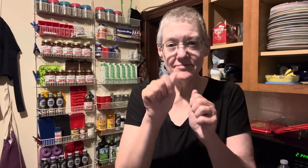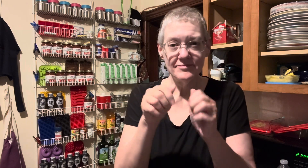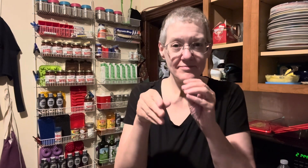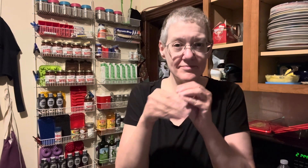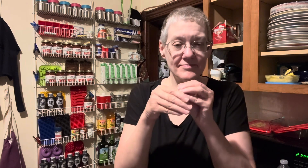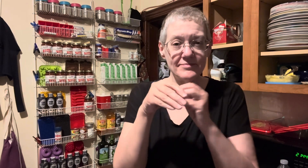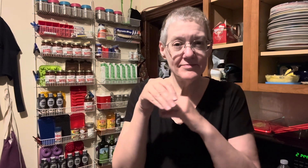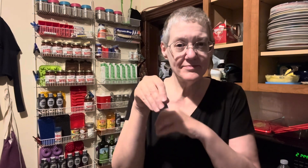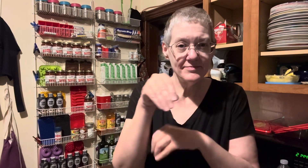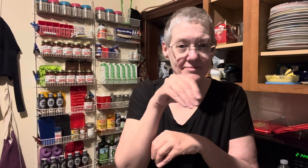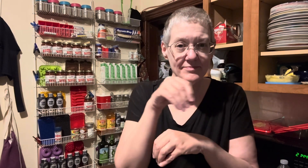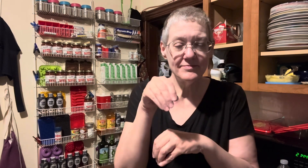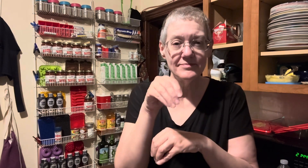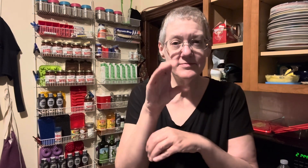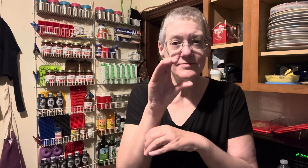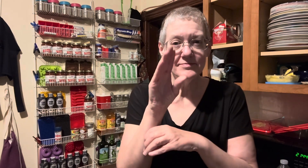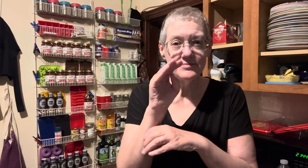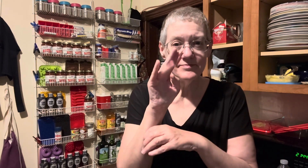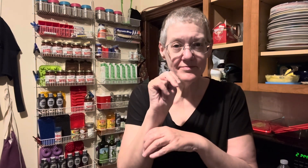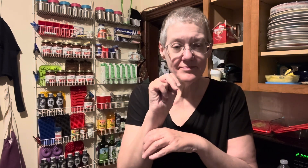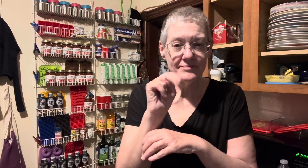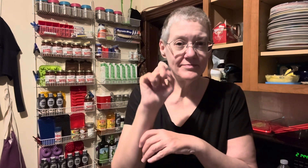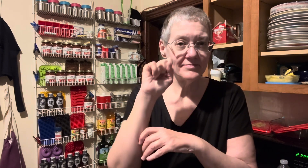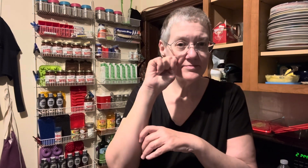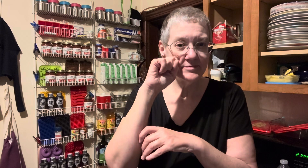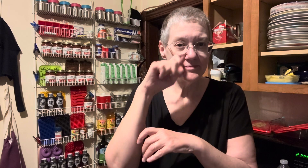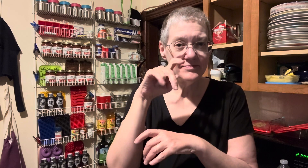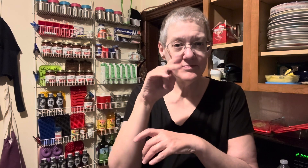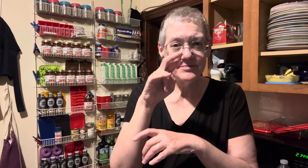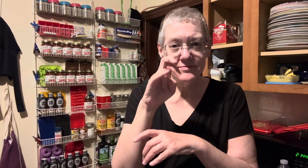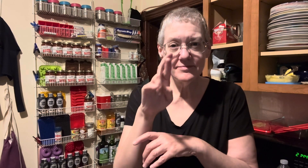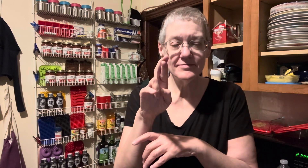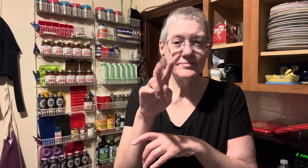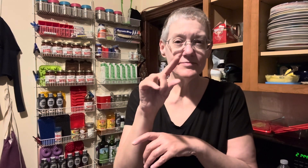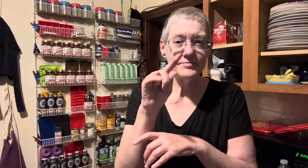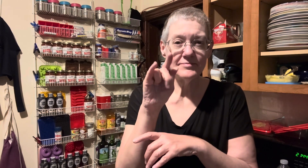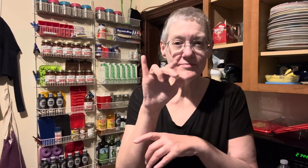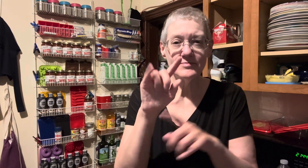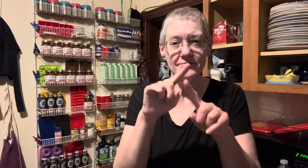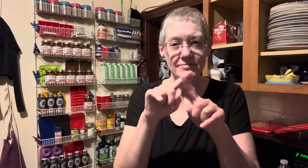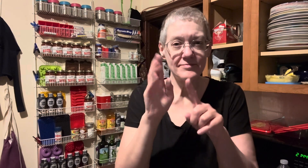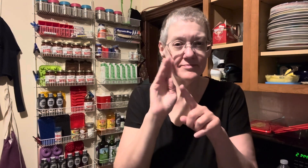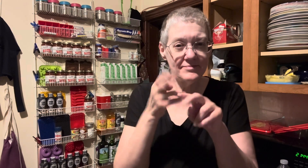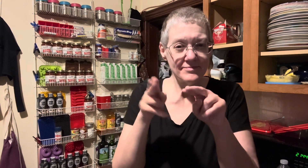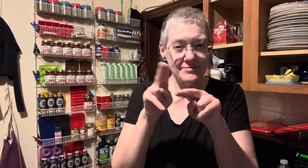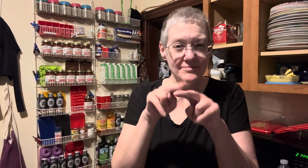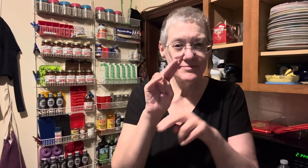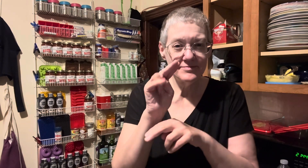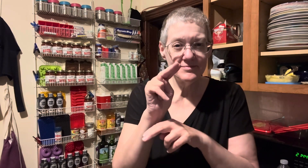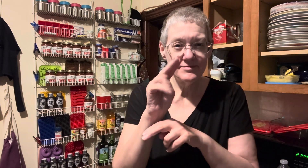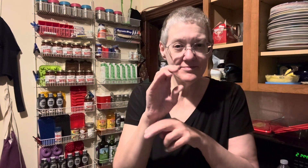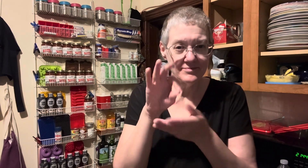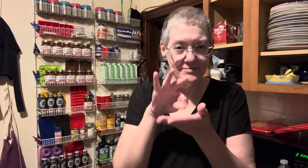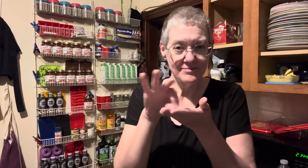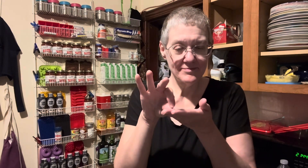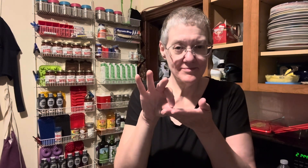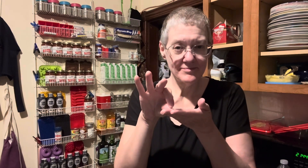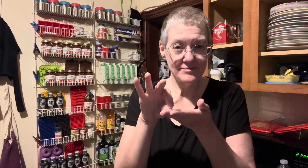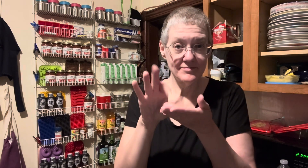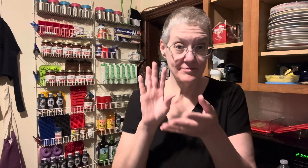butter doesn't stick. You can add ground cumin or a little bit of onion powder, garlic powder, but all of those are going to